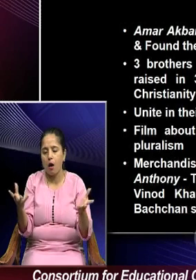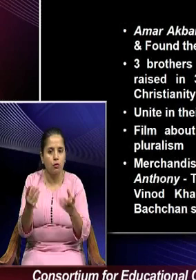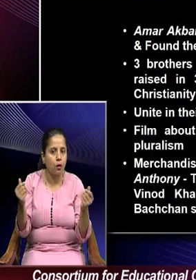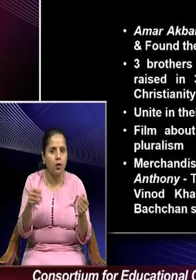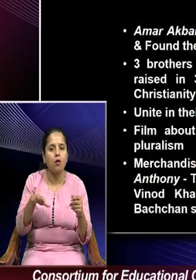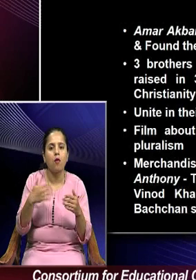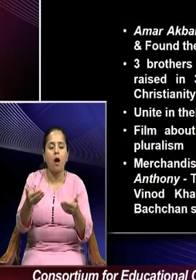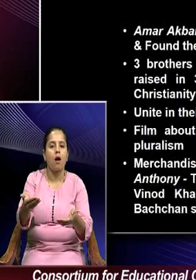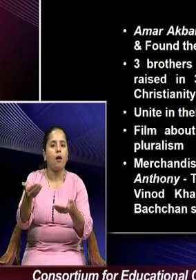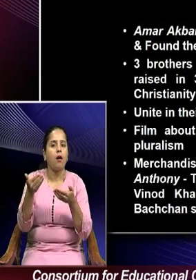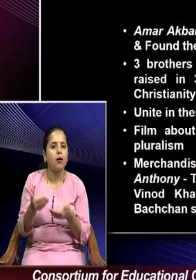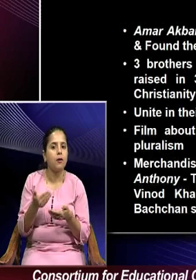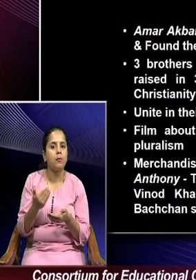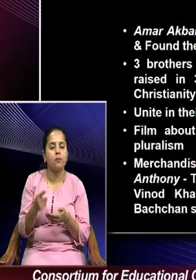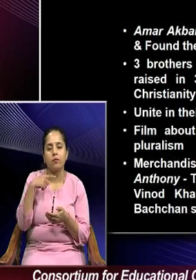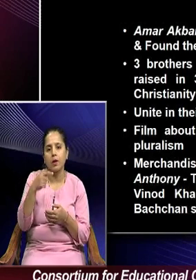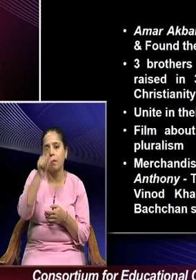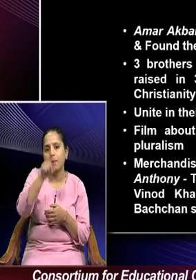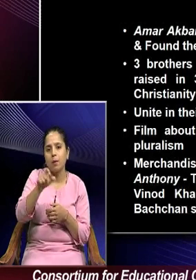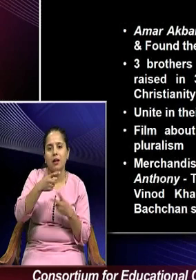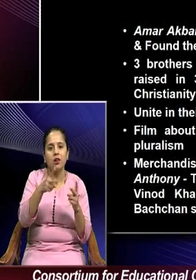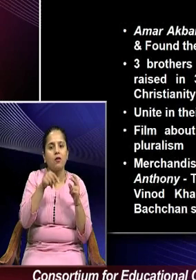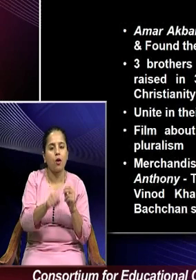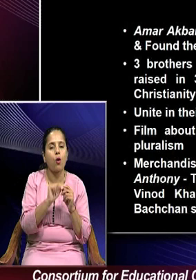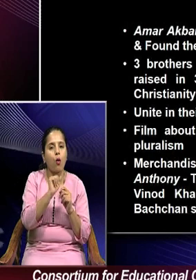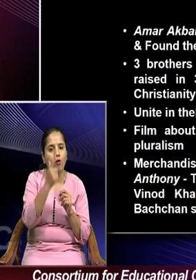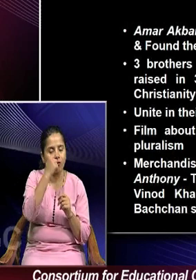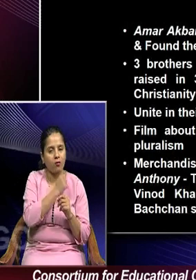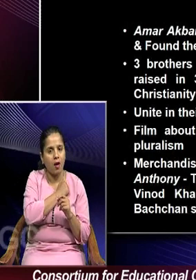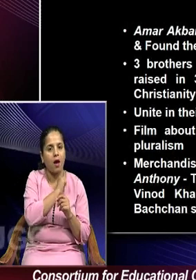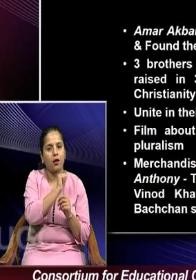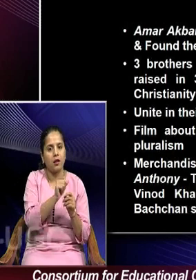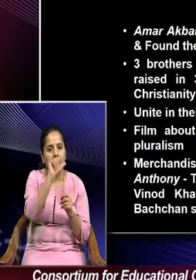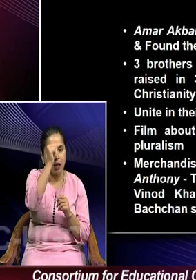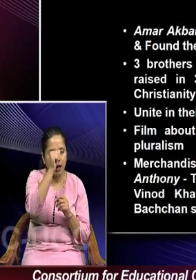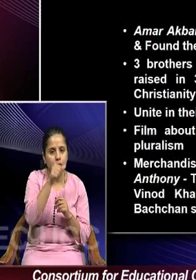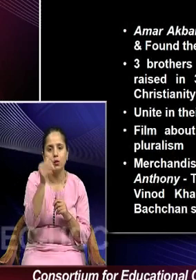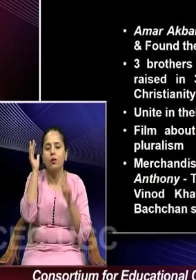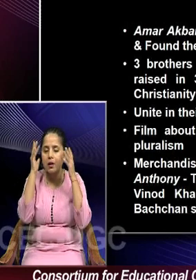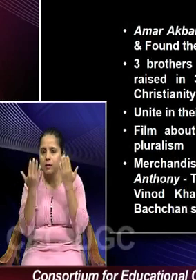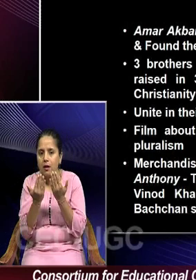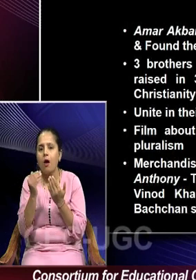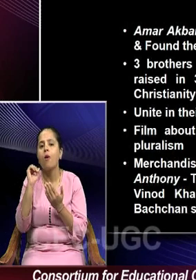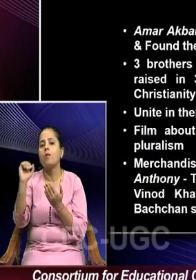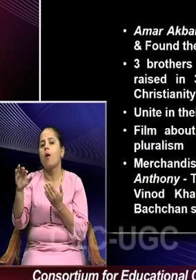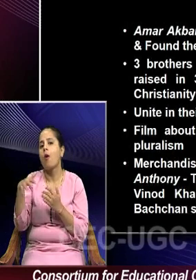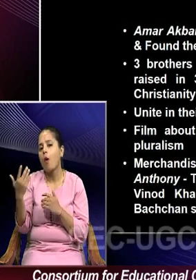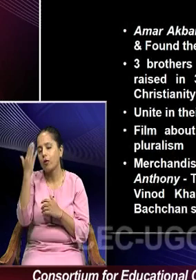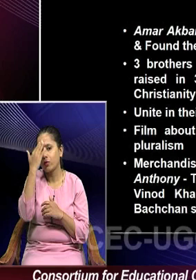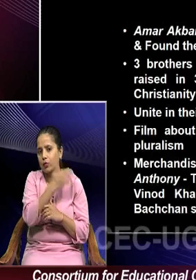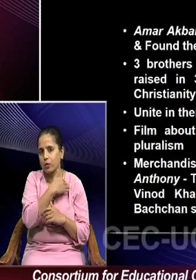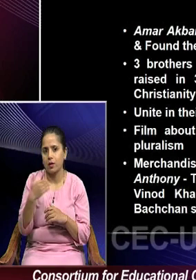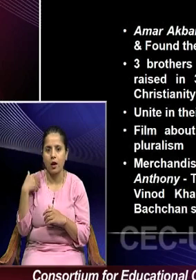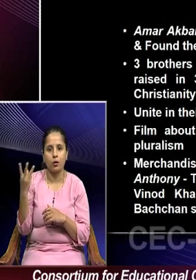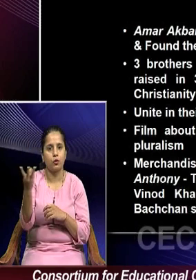they are adopted by people of different faiths, Hinduism, Islam and Christianity, and how finally